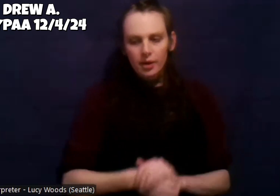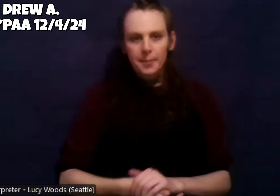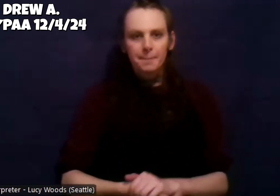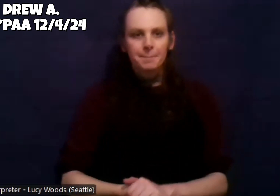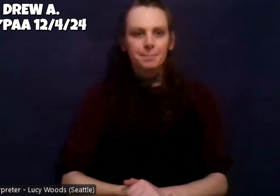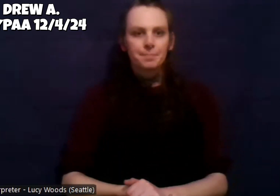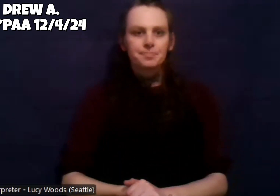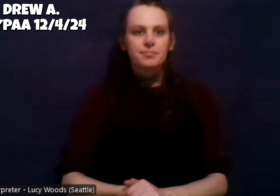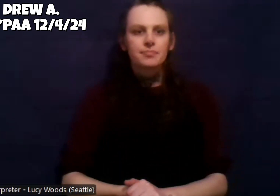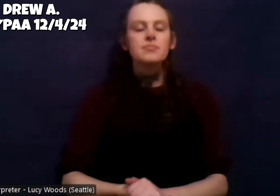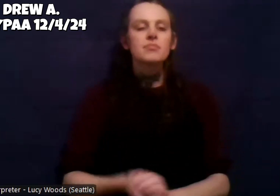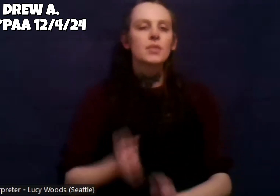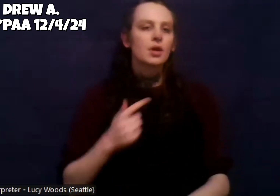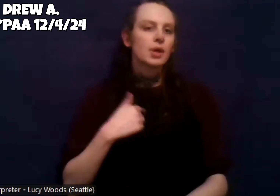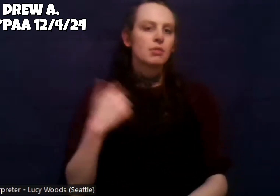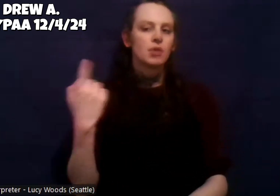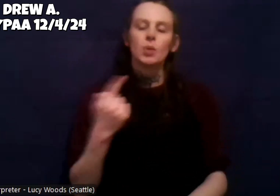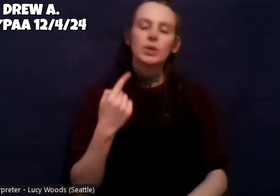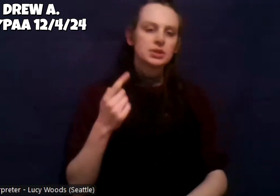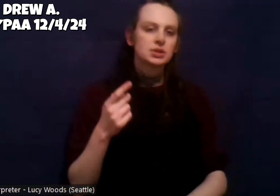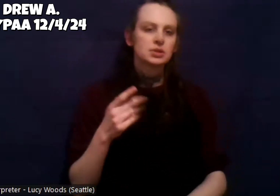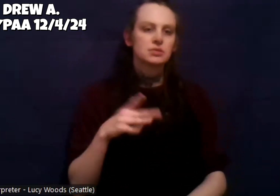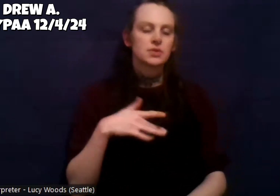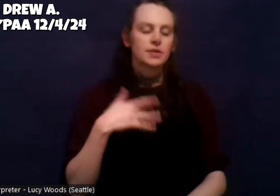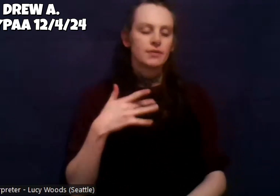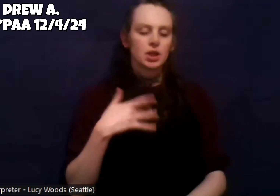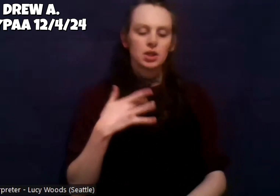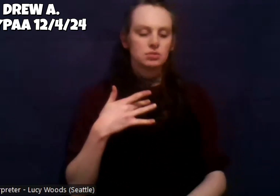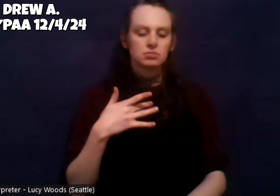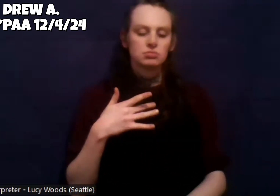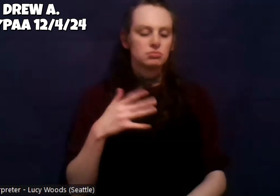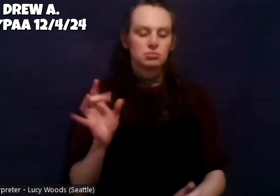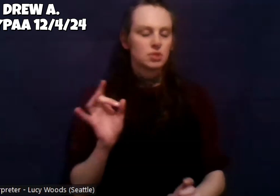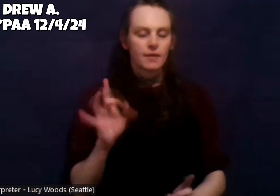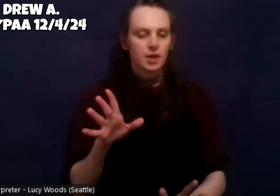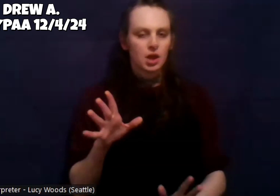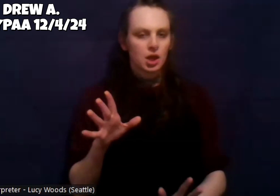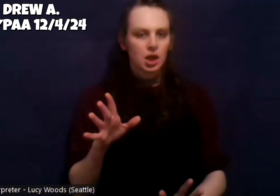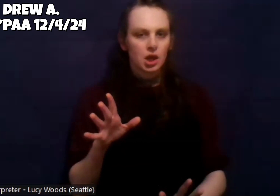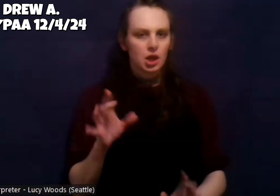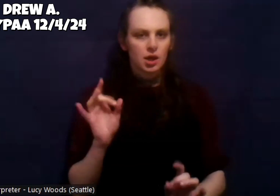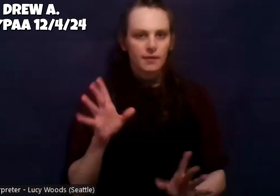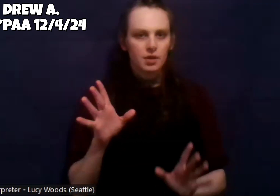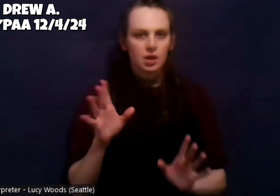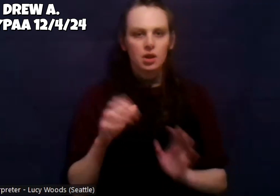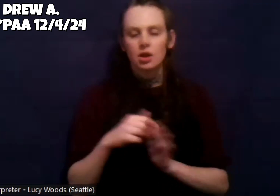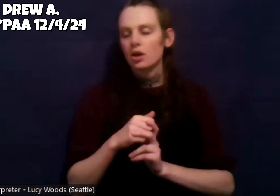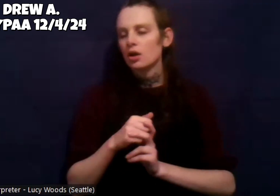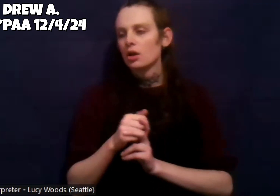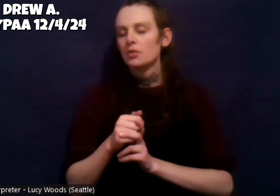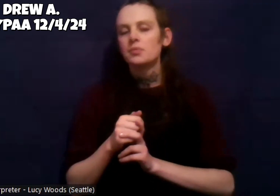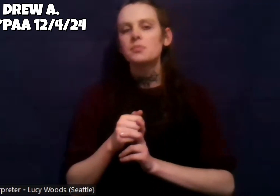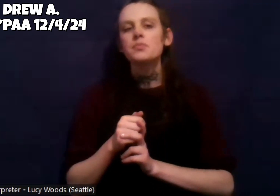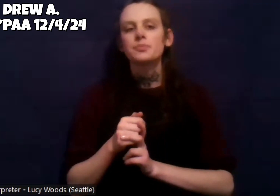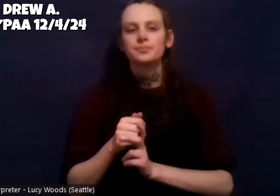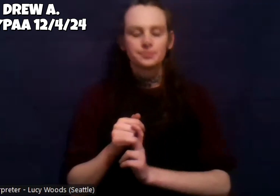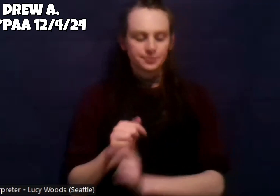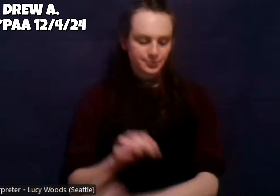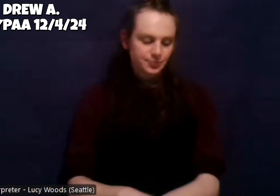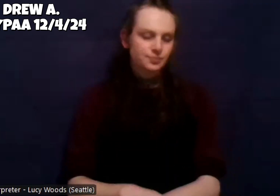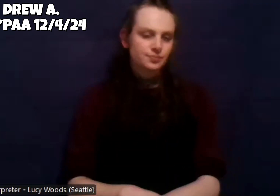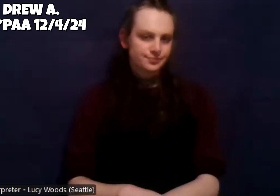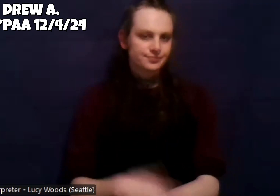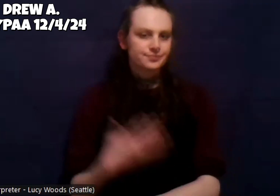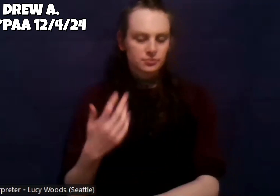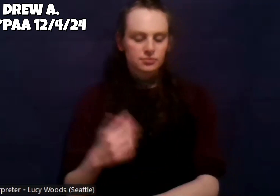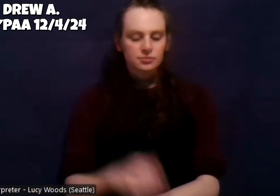but it kept making me feel like shit. Like I kept so I just um I was